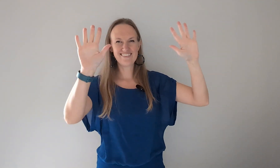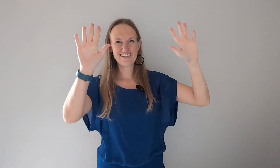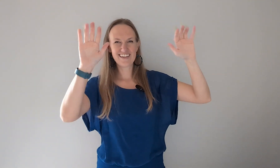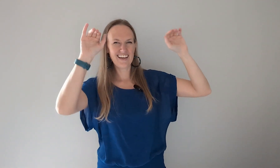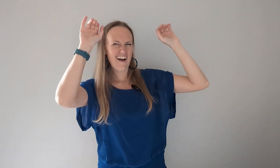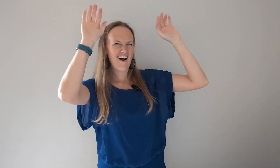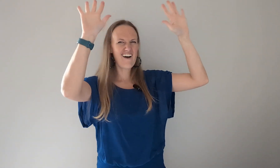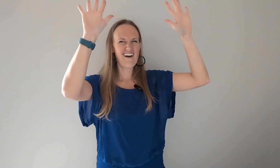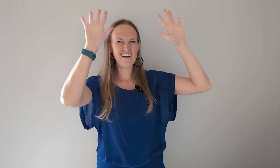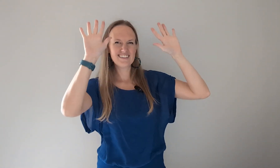one, okay?